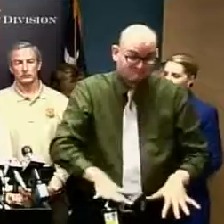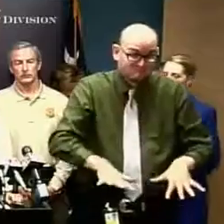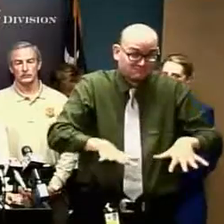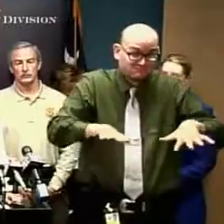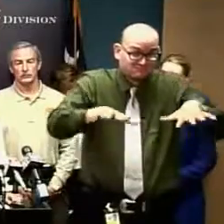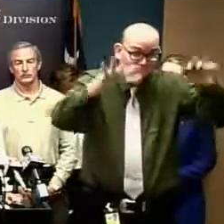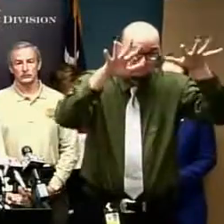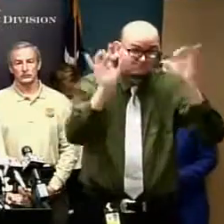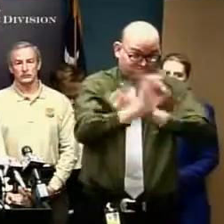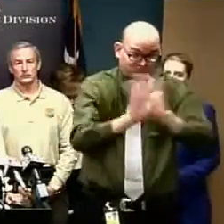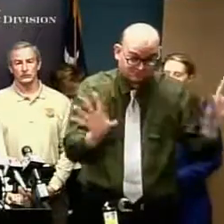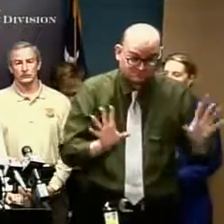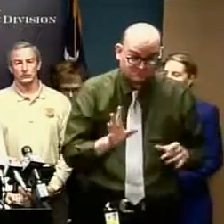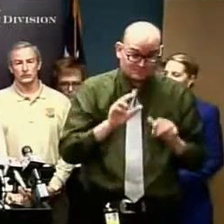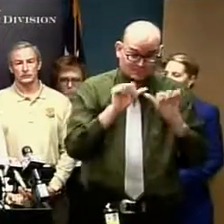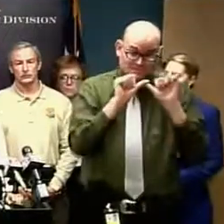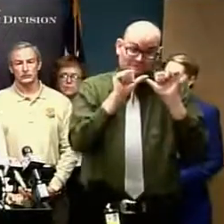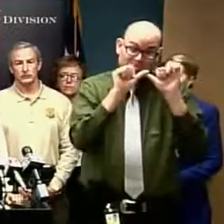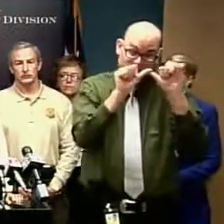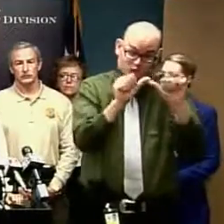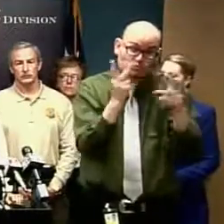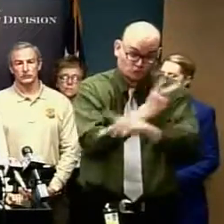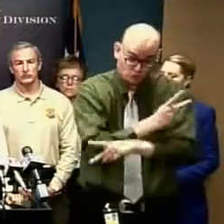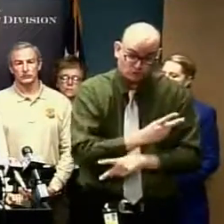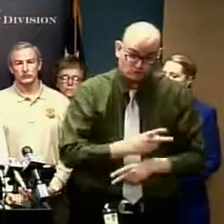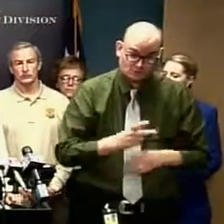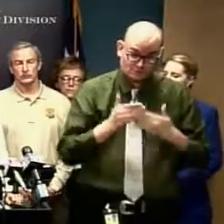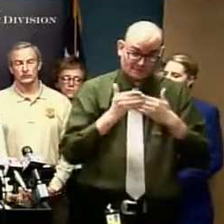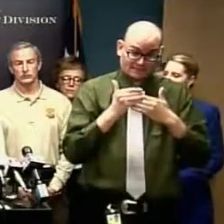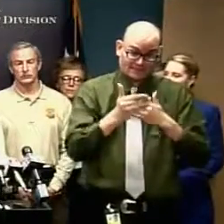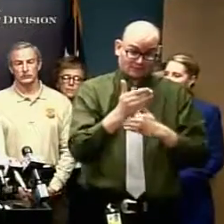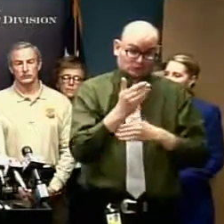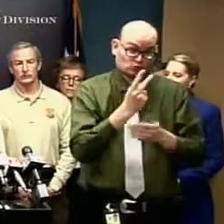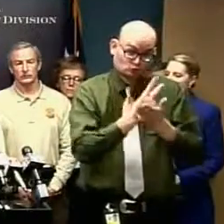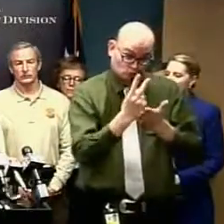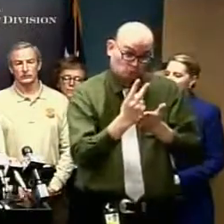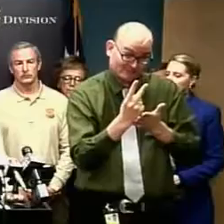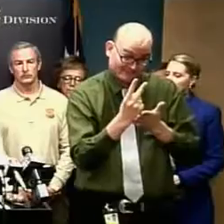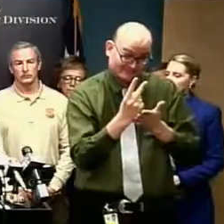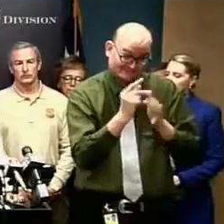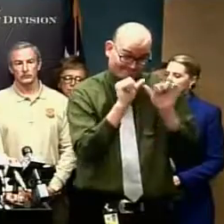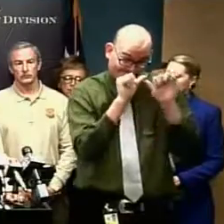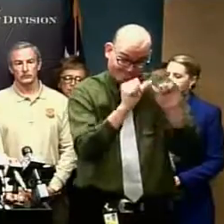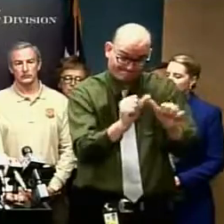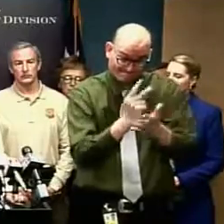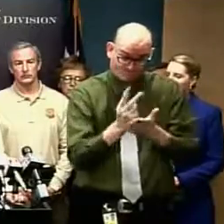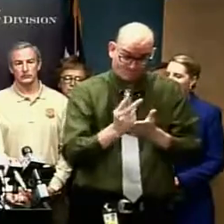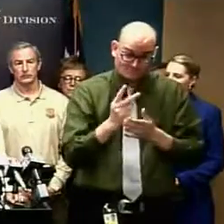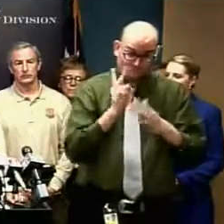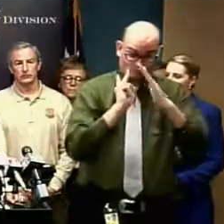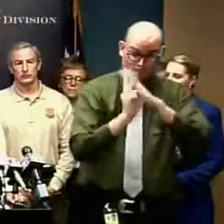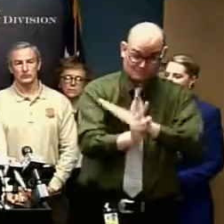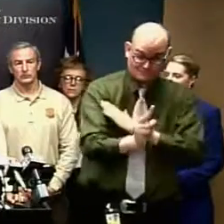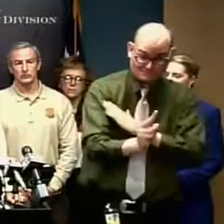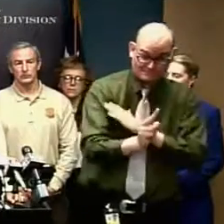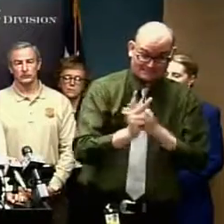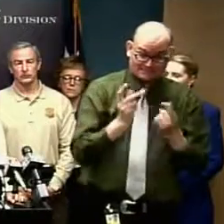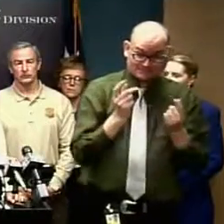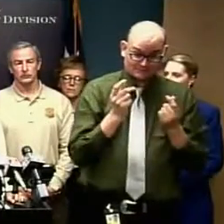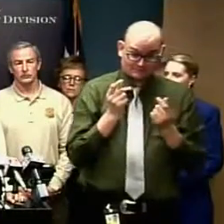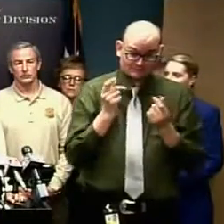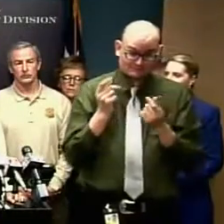next 1 to 2 weeks. So our goal is to keep pre-positioning and getting ready, getting the word out to all of those communities